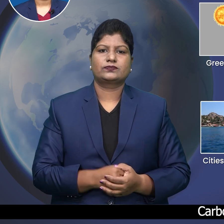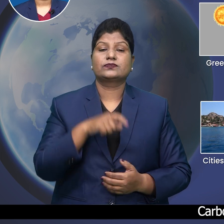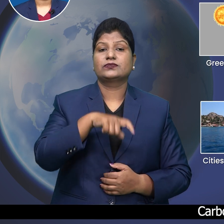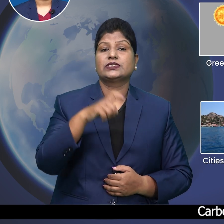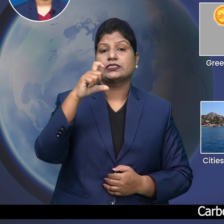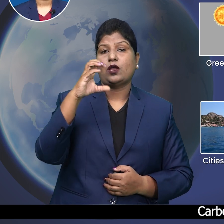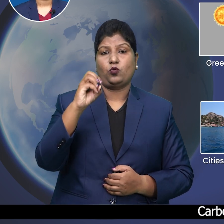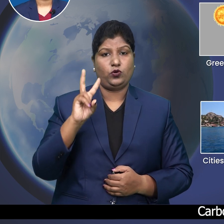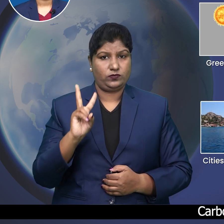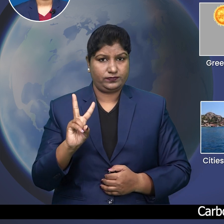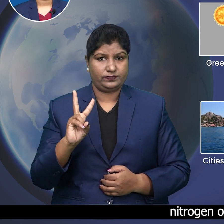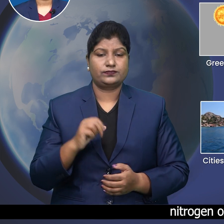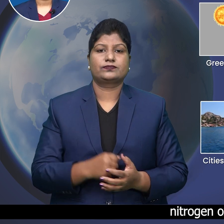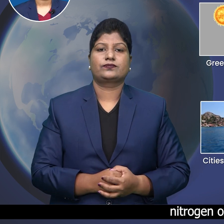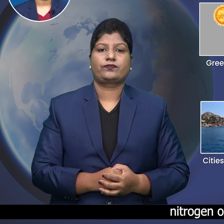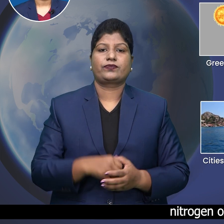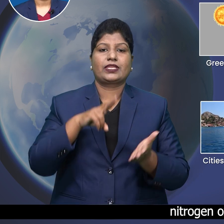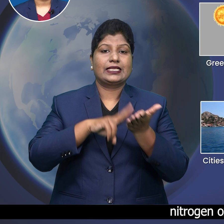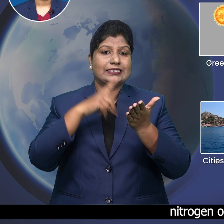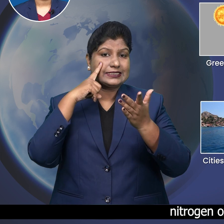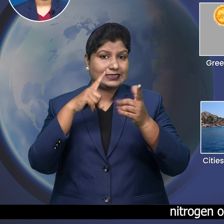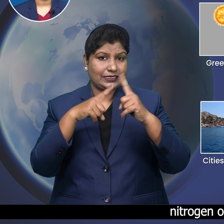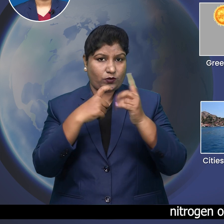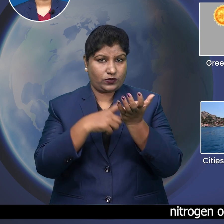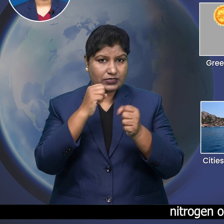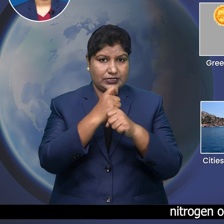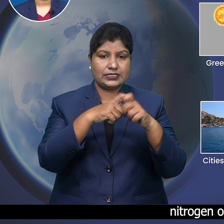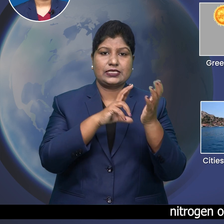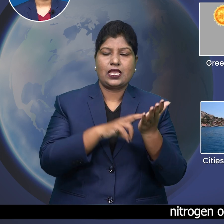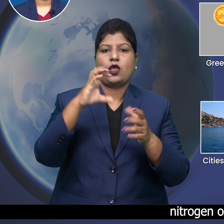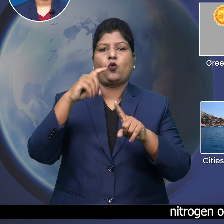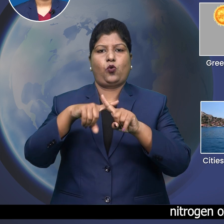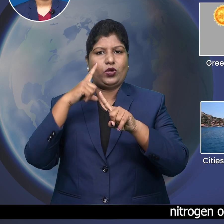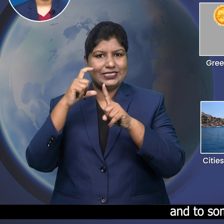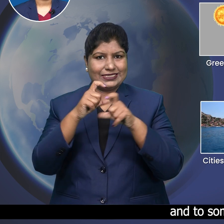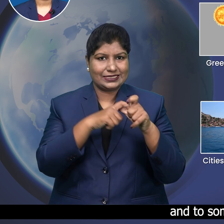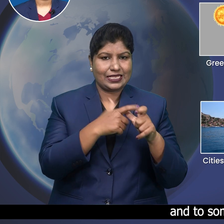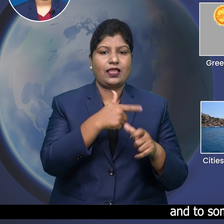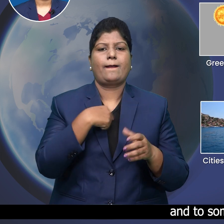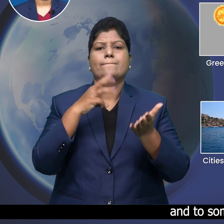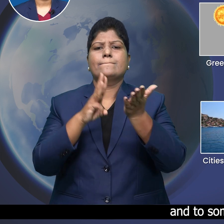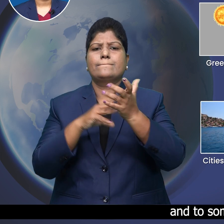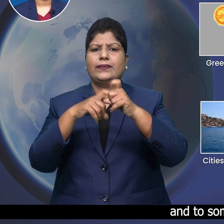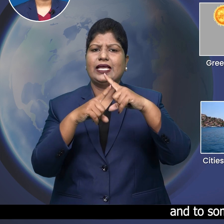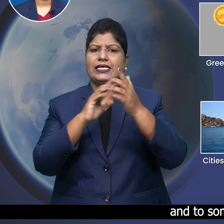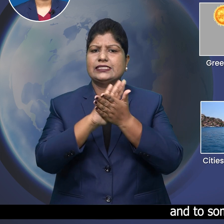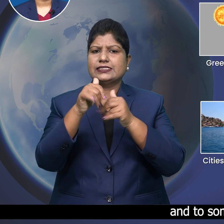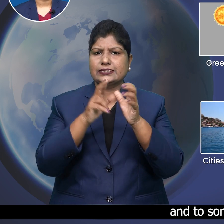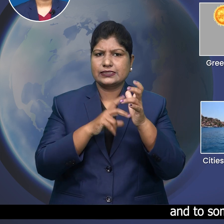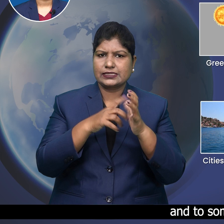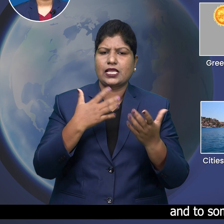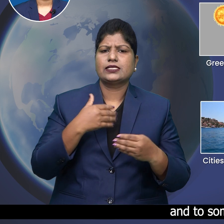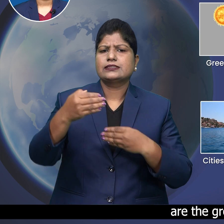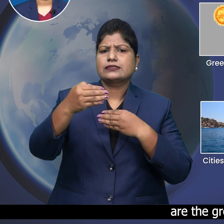Carbon dioxide, nitrogen oxides, methane, and to some extent